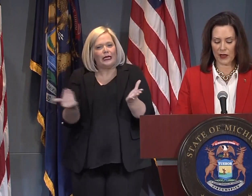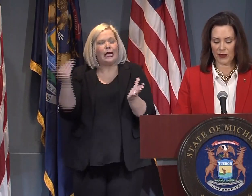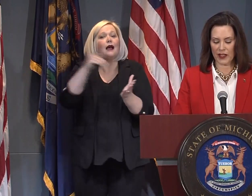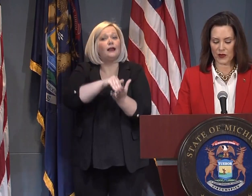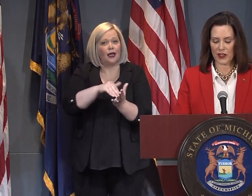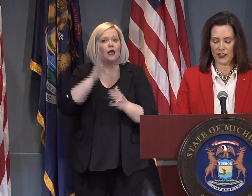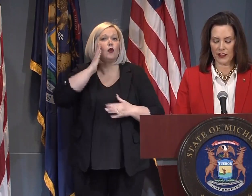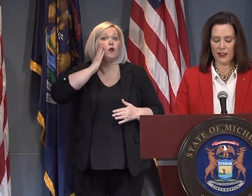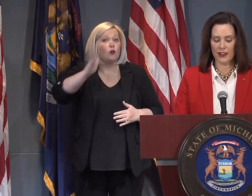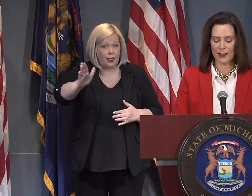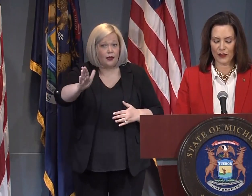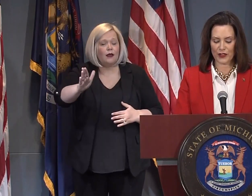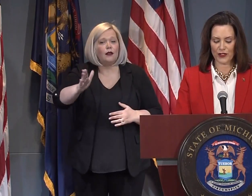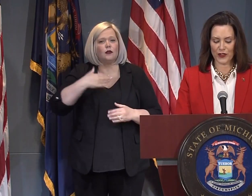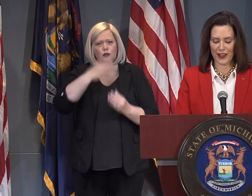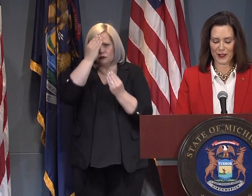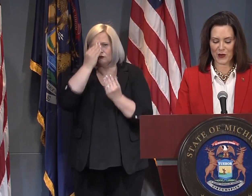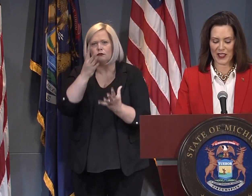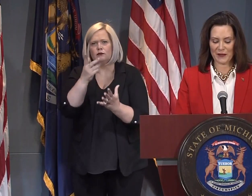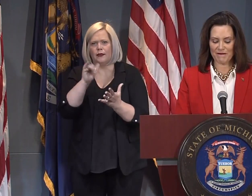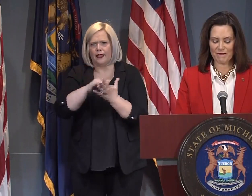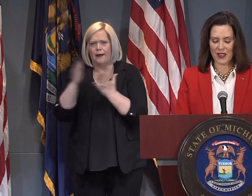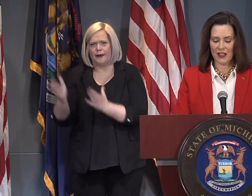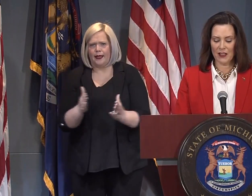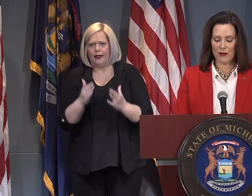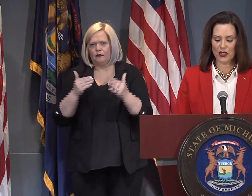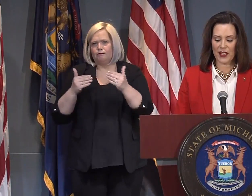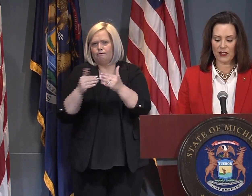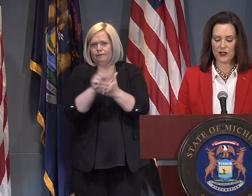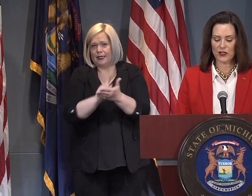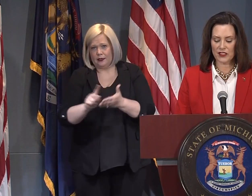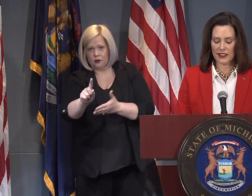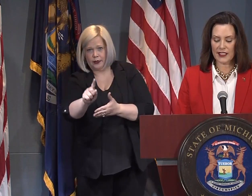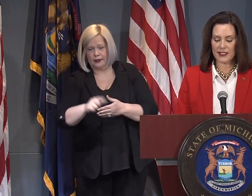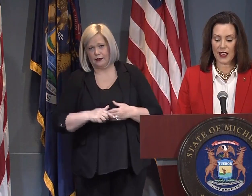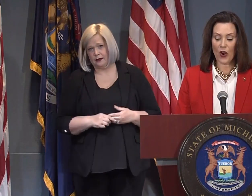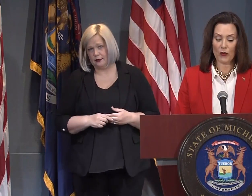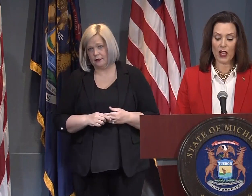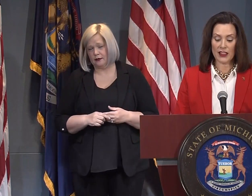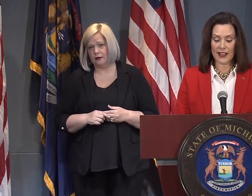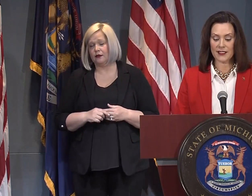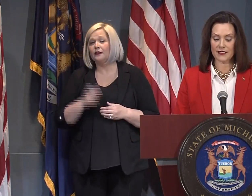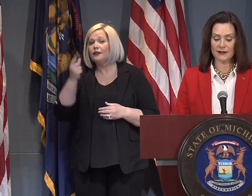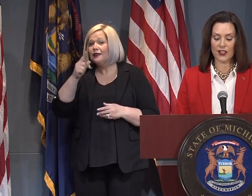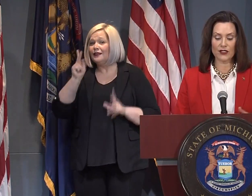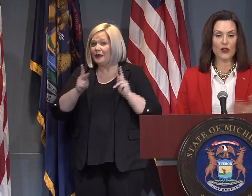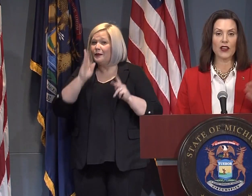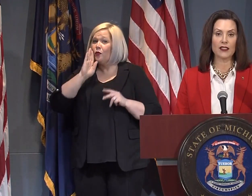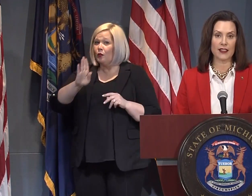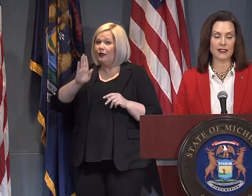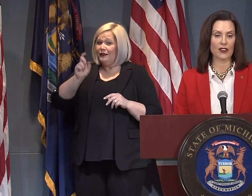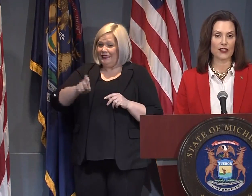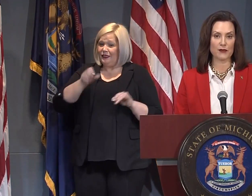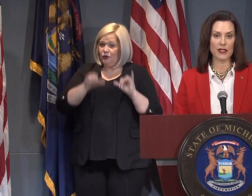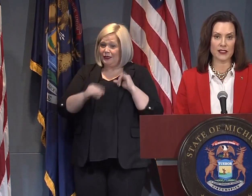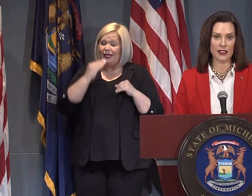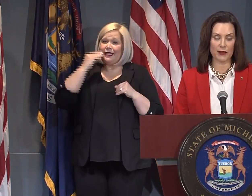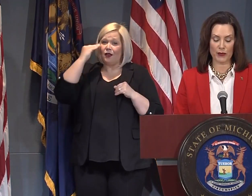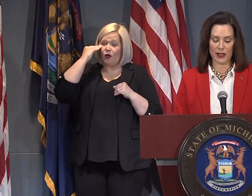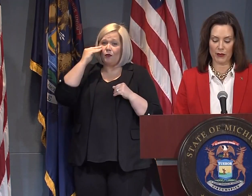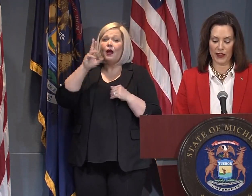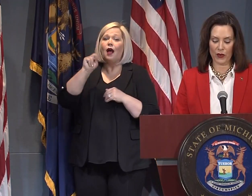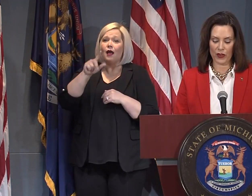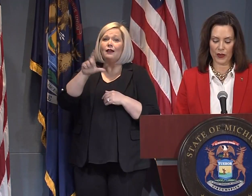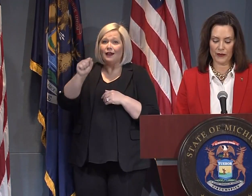in more depth as we get closer to next week. Michiganders will still need to stay home unless they're doing things that are